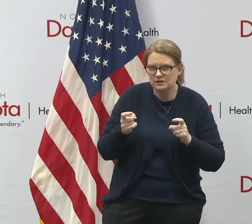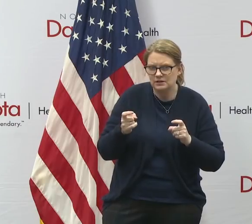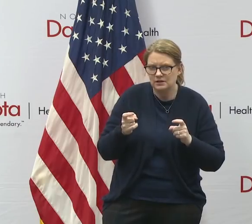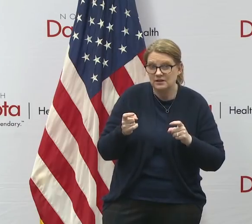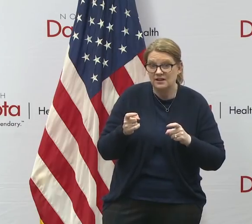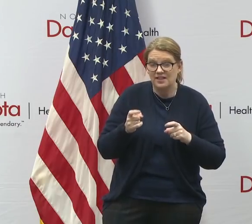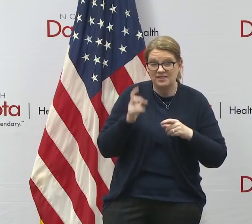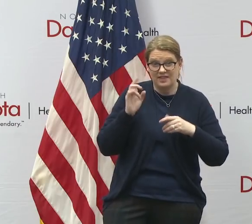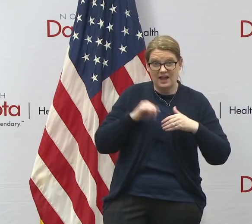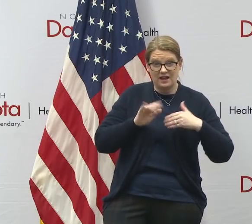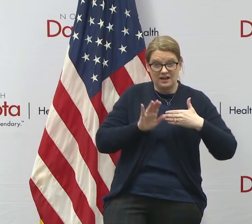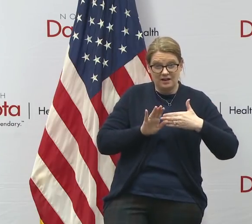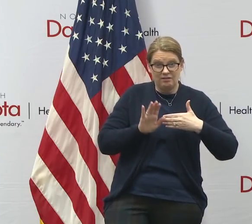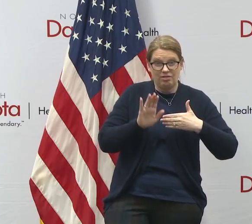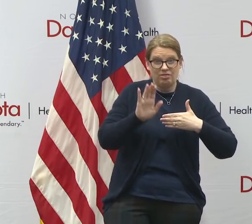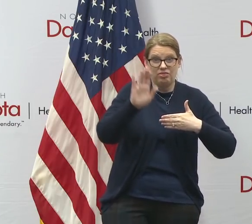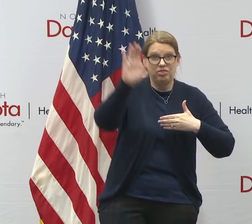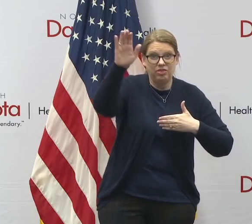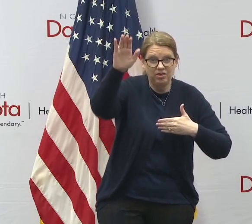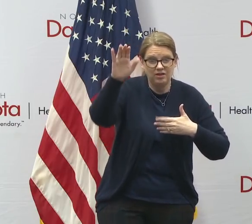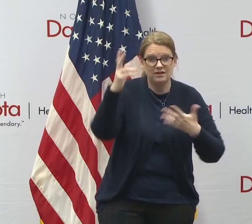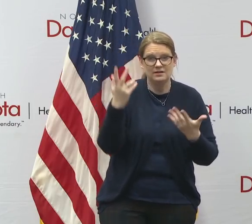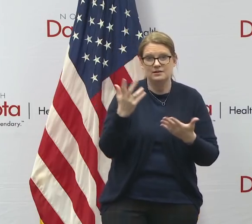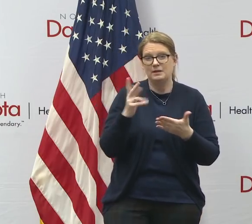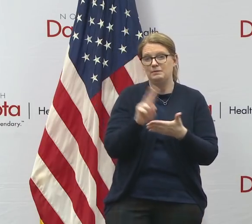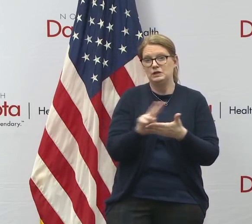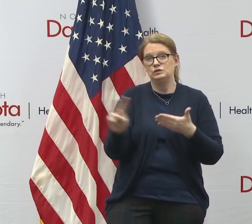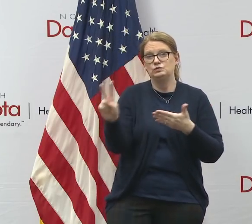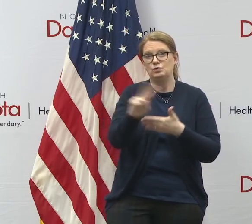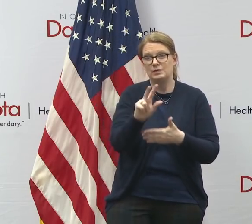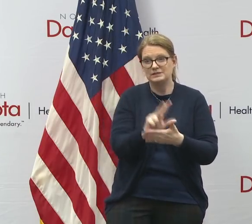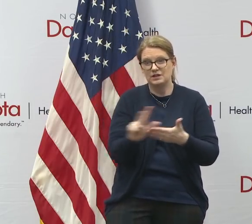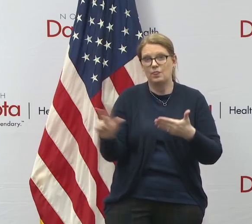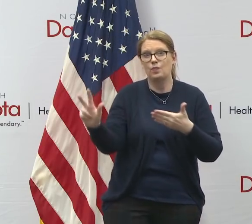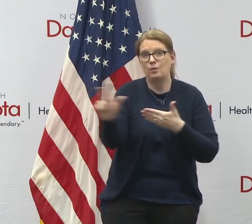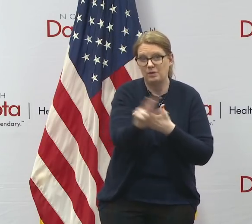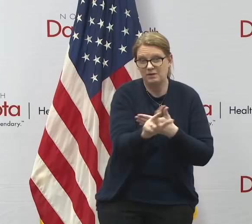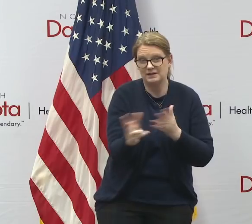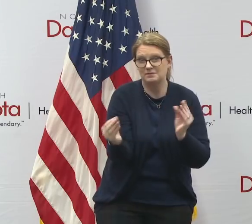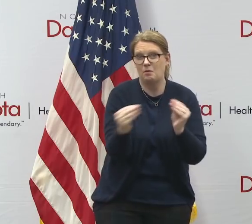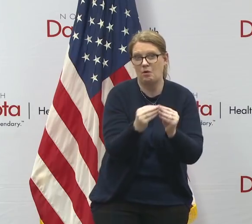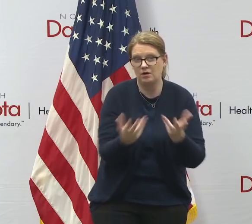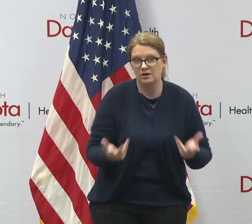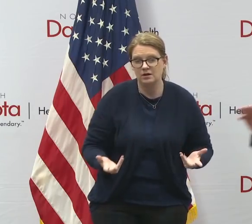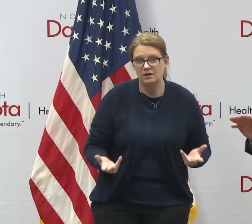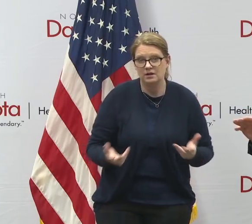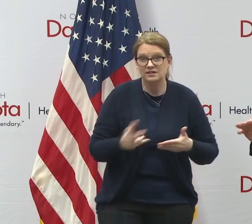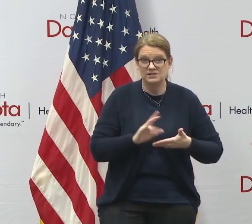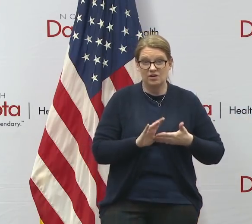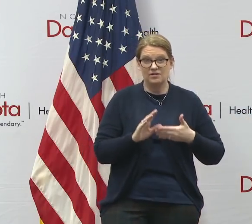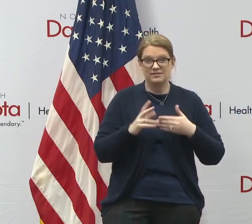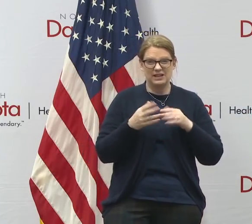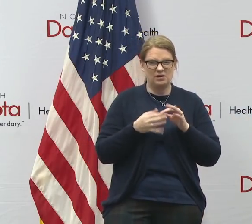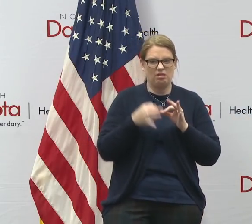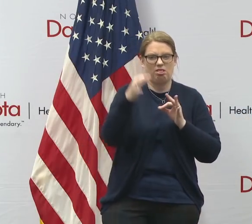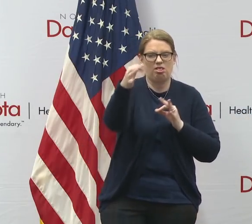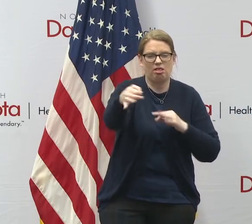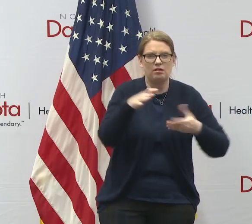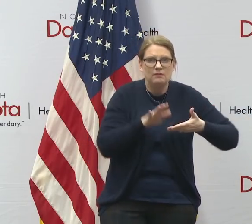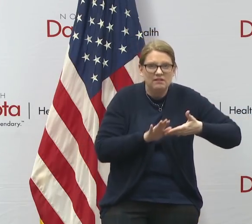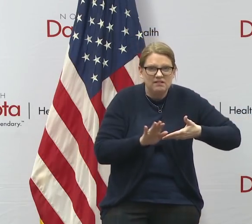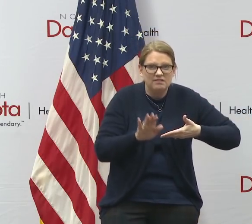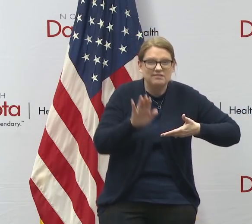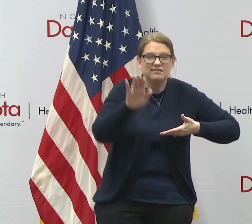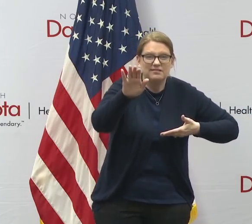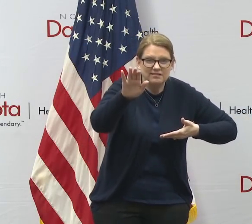be 2 to 3 weeks or more out in front of us. And again, the further the peak is out, the better chance we have of